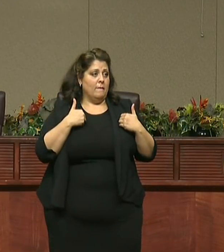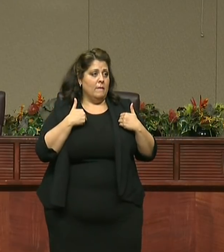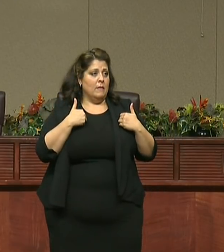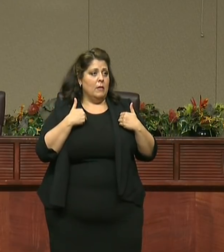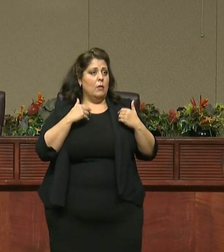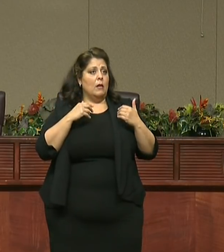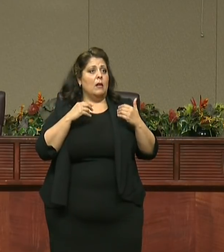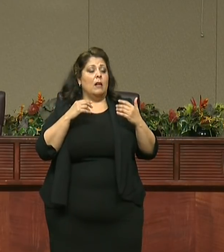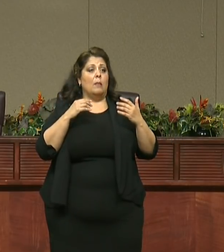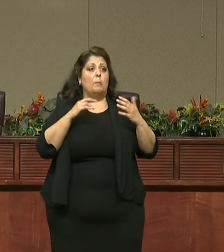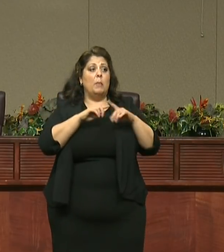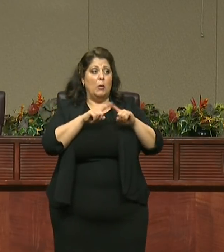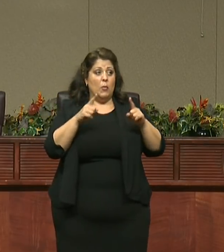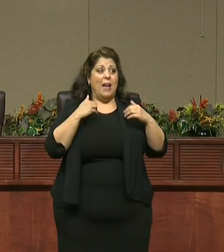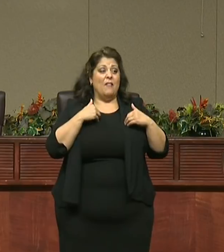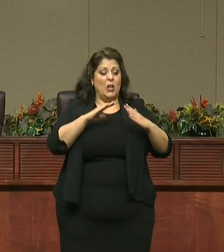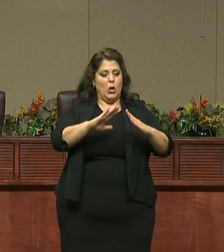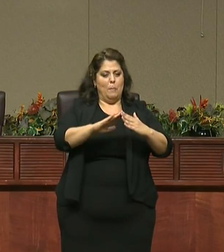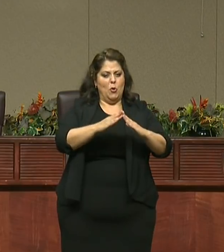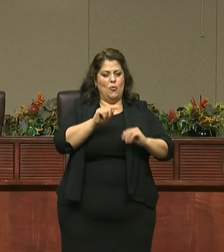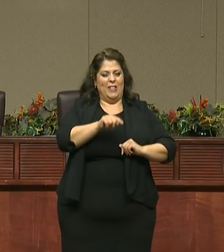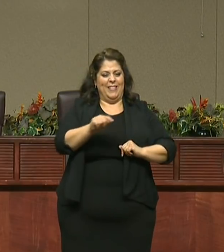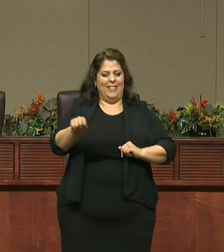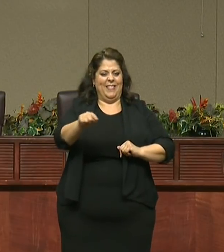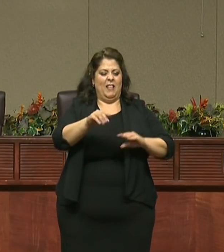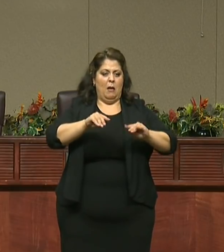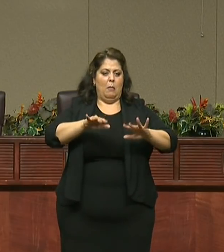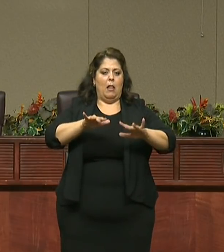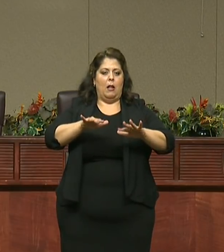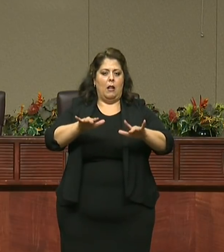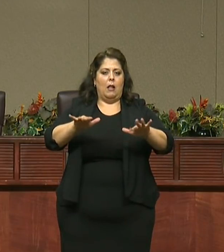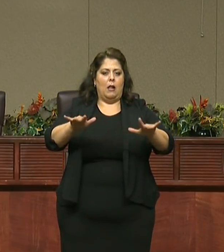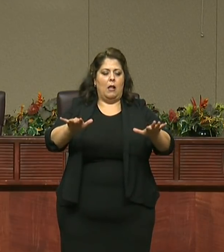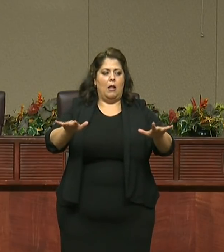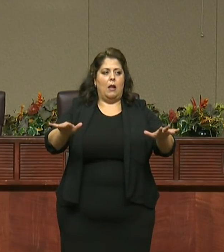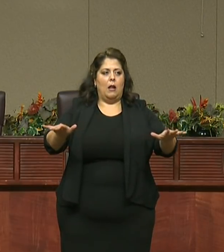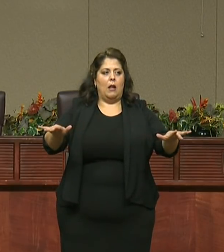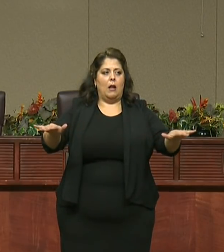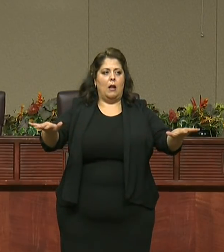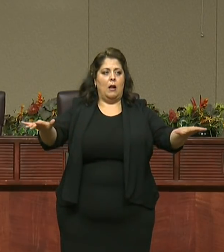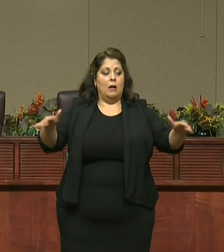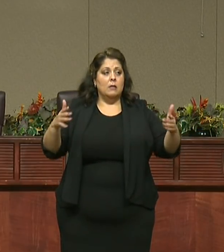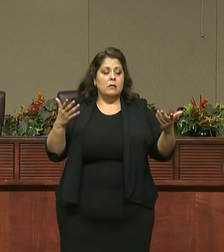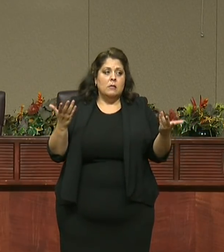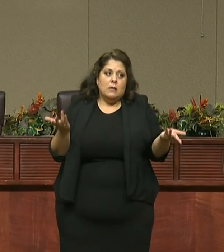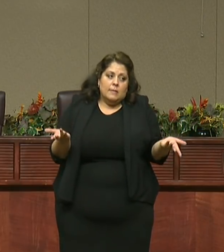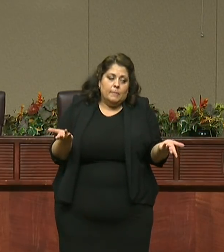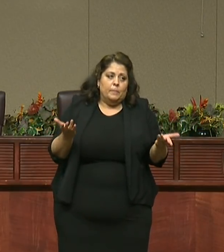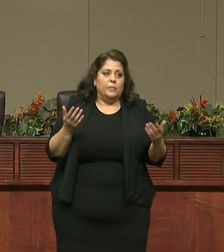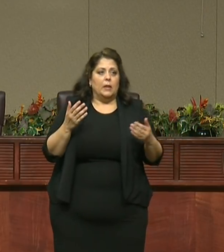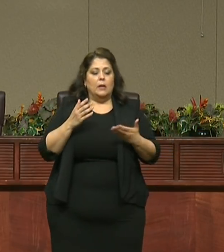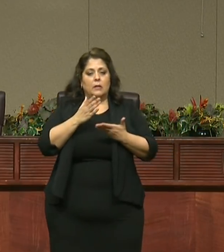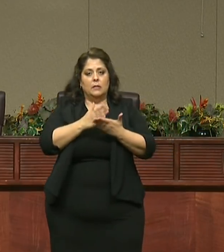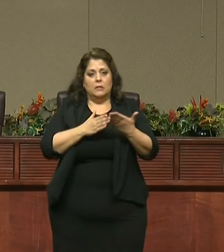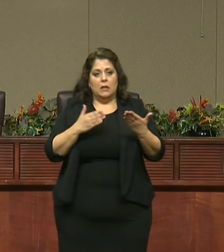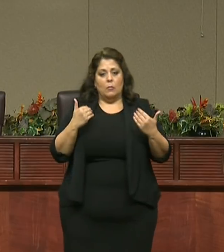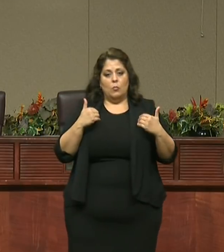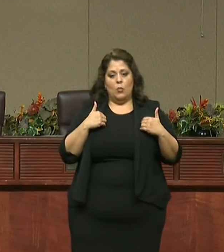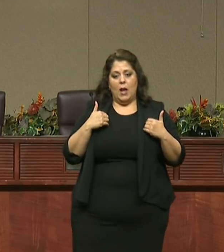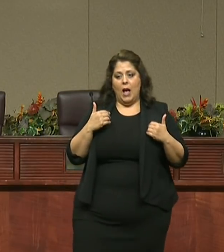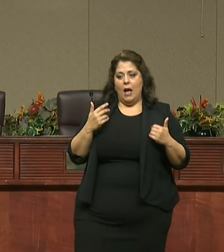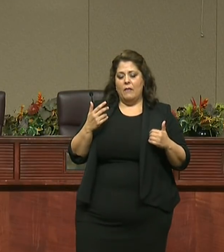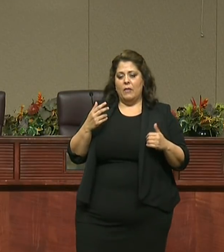distribution. We have been able to curtail some of the outbreak with the strike teams that we have done